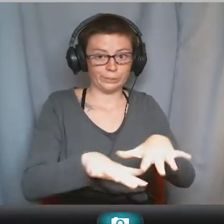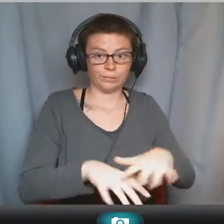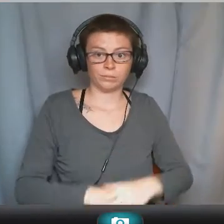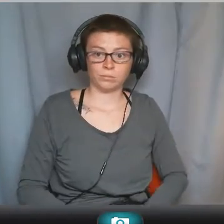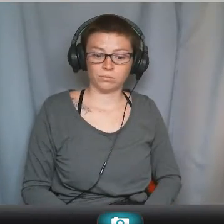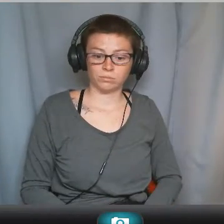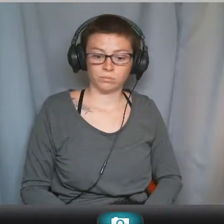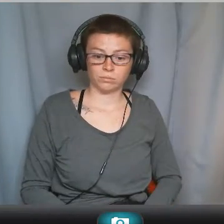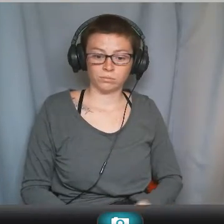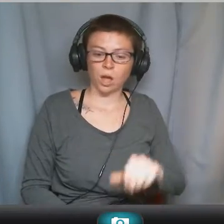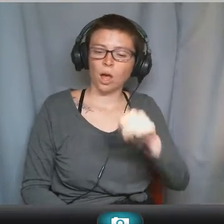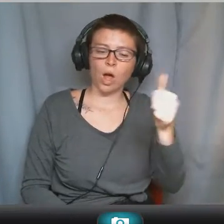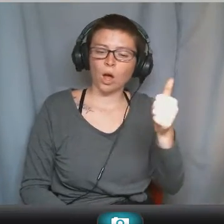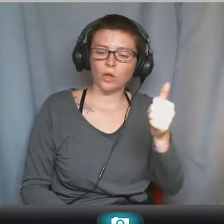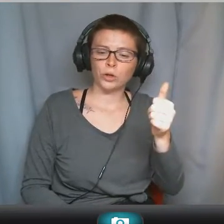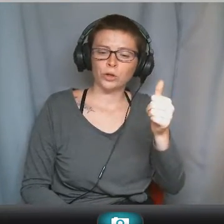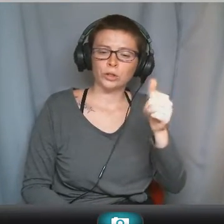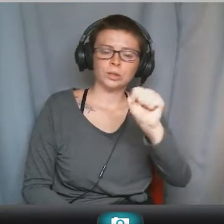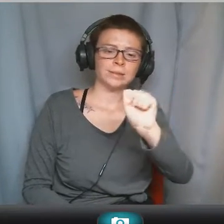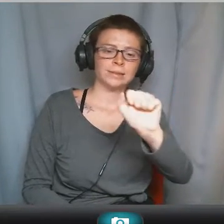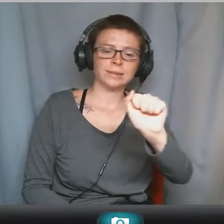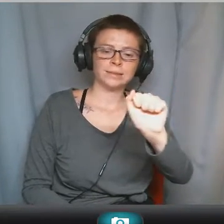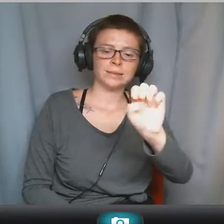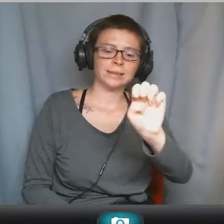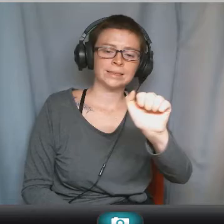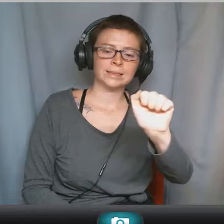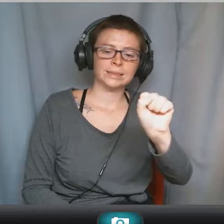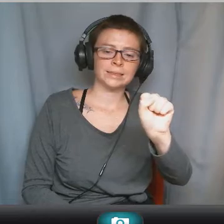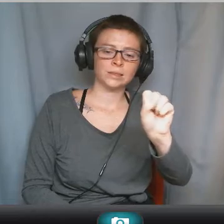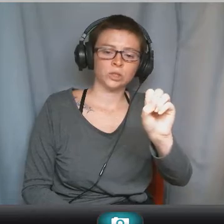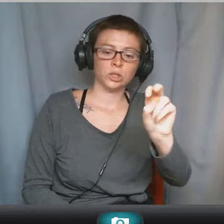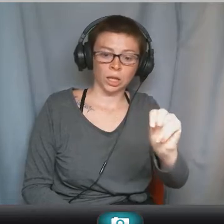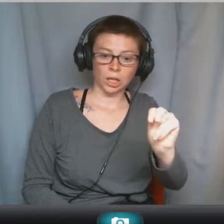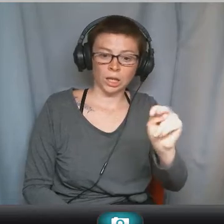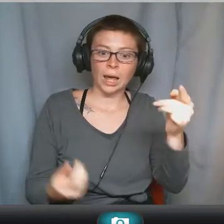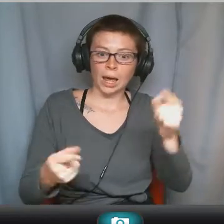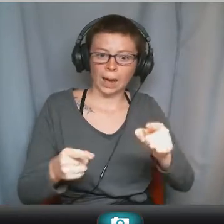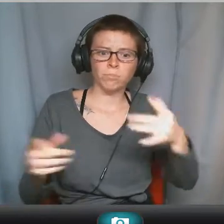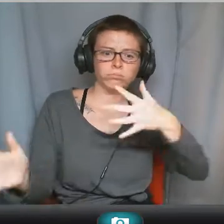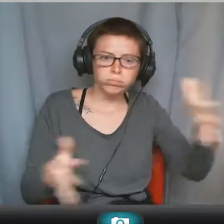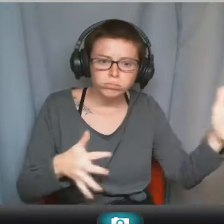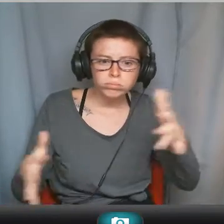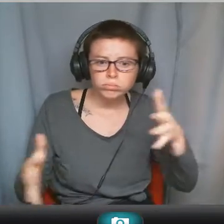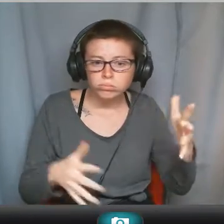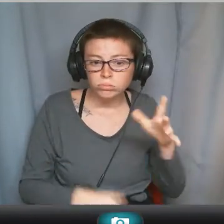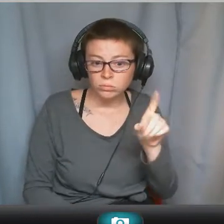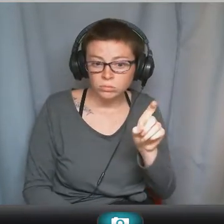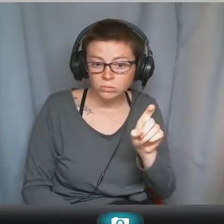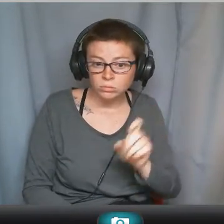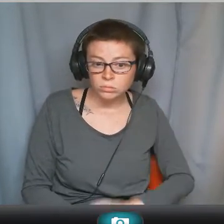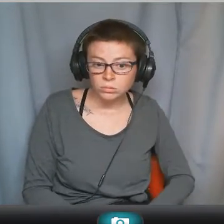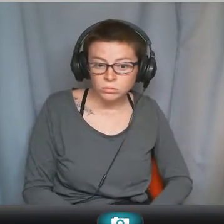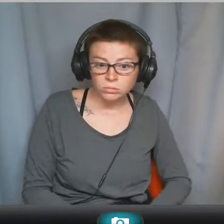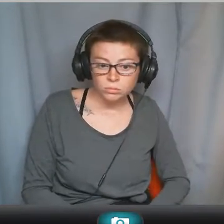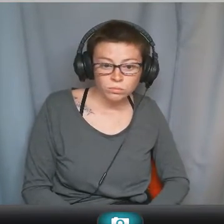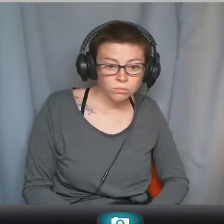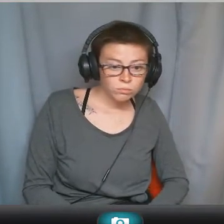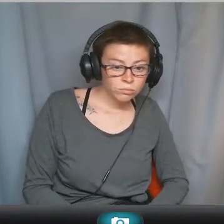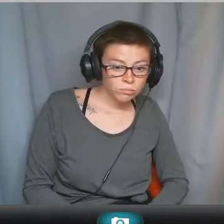it's really windy? Spring. Yes. What does the wind in the springtime